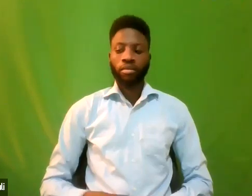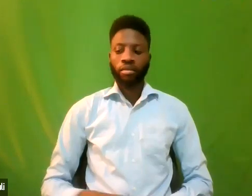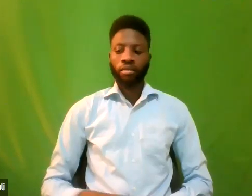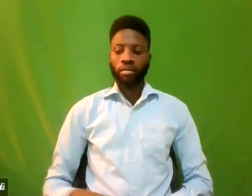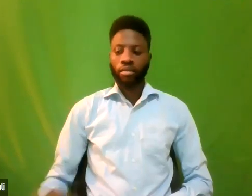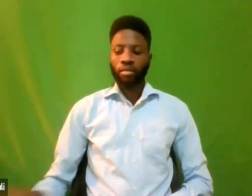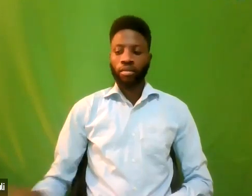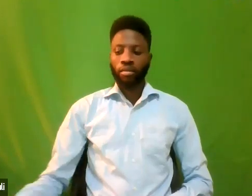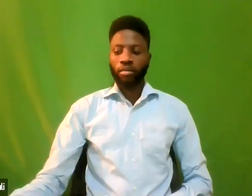One more.